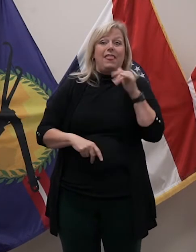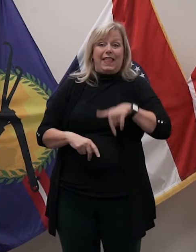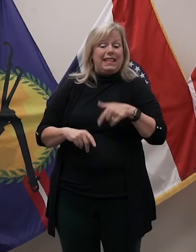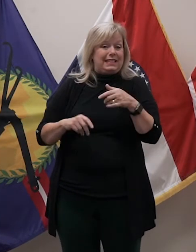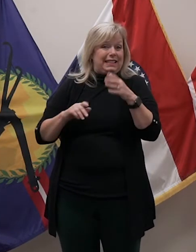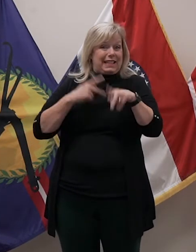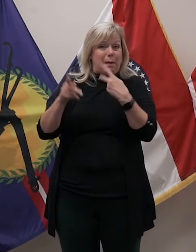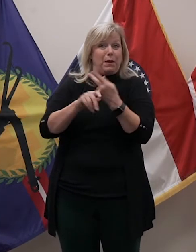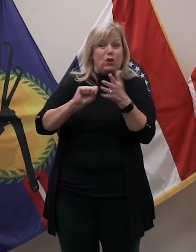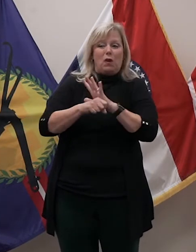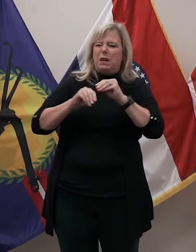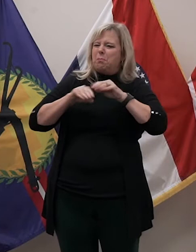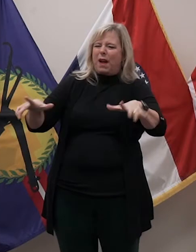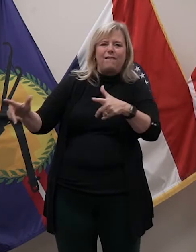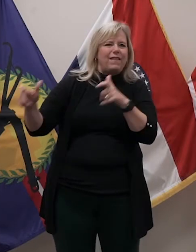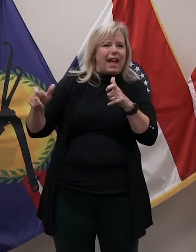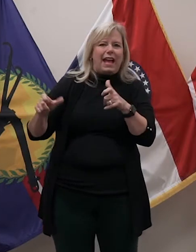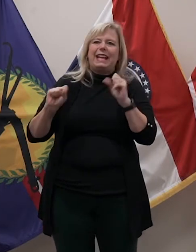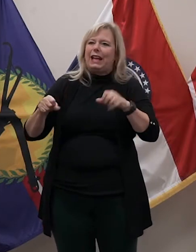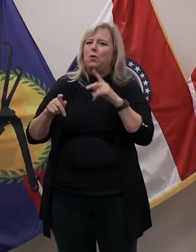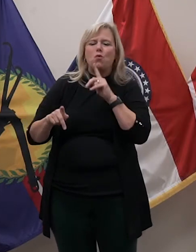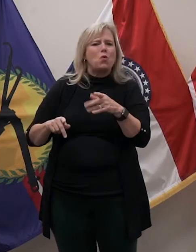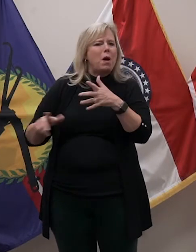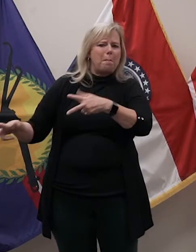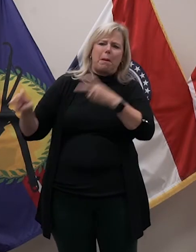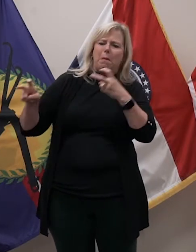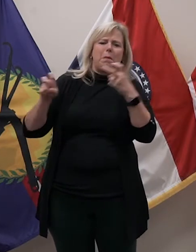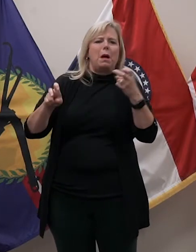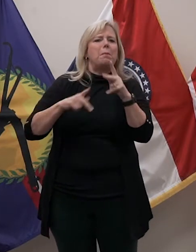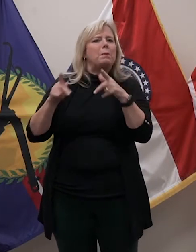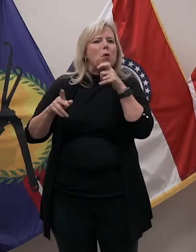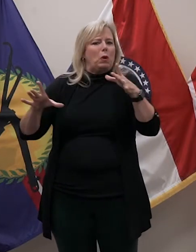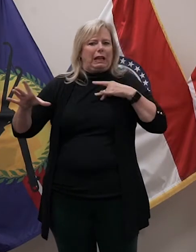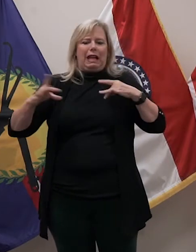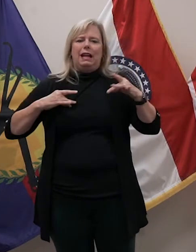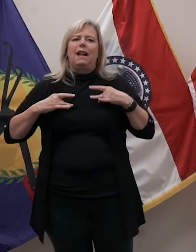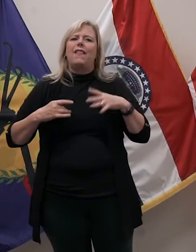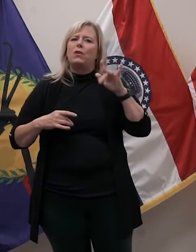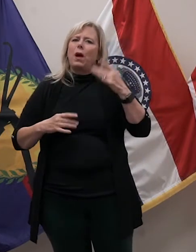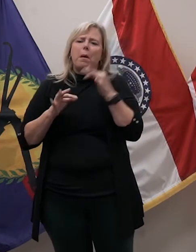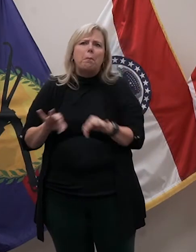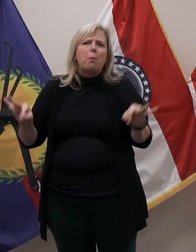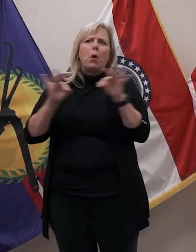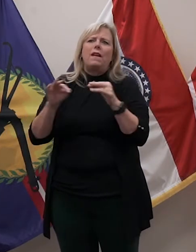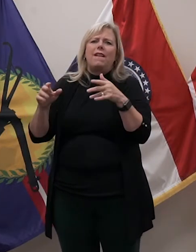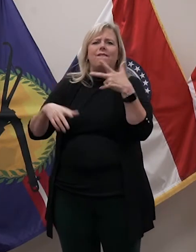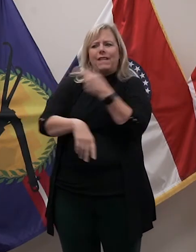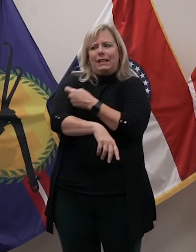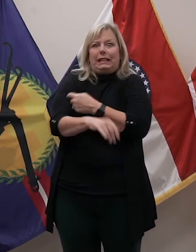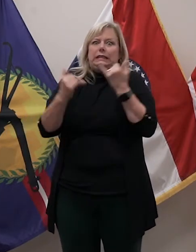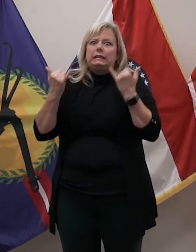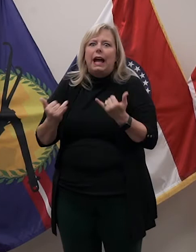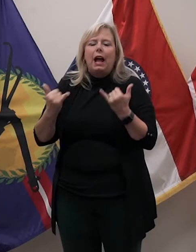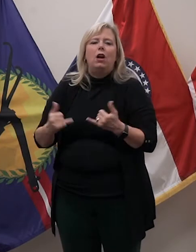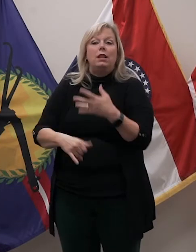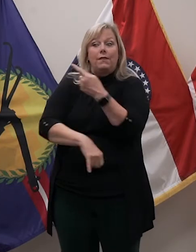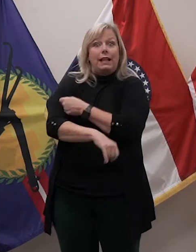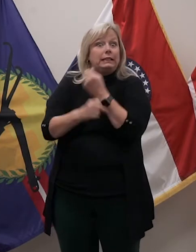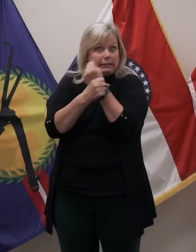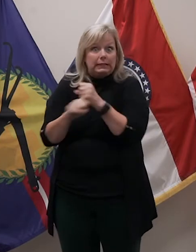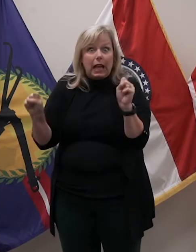to devastate those in its wake. And that's why it's so critical to get vaccinated now. The vaccines are